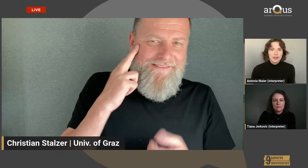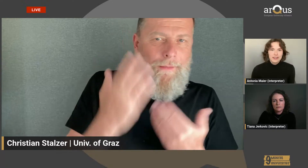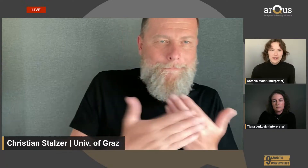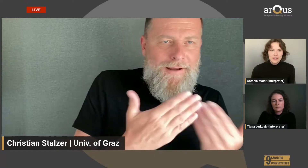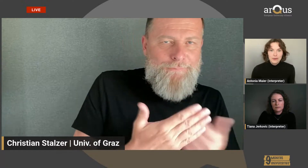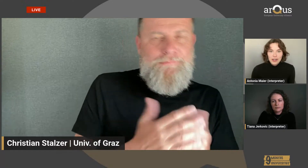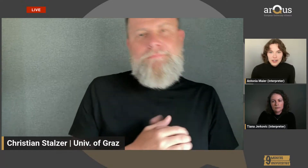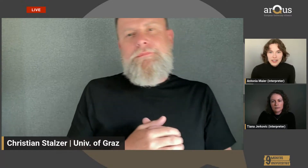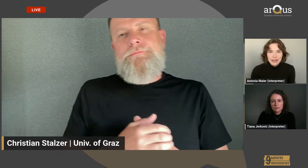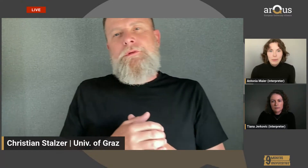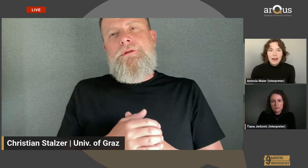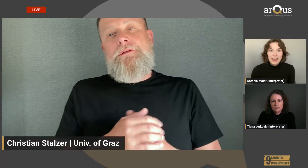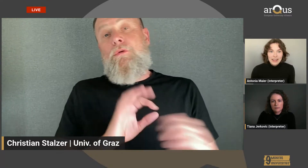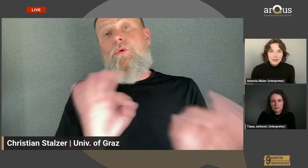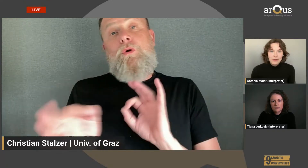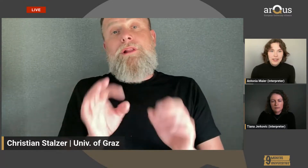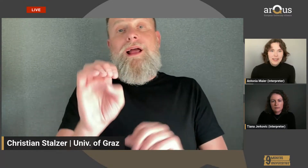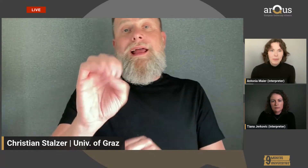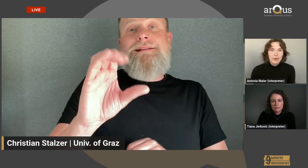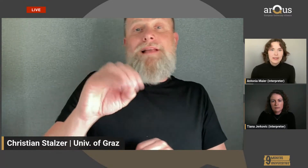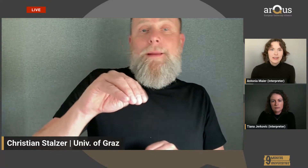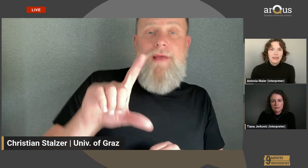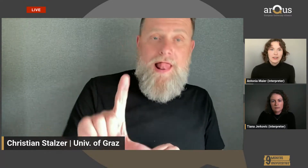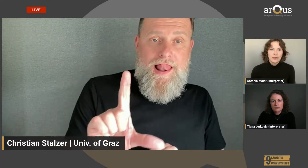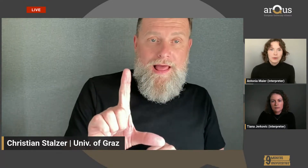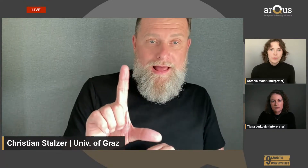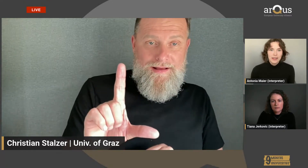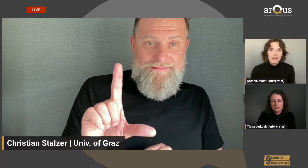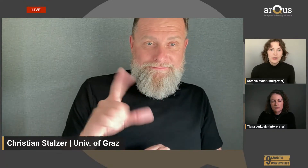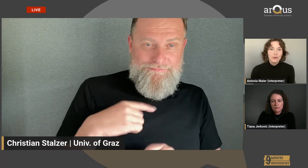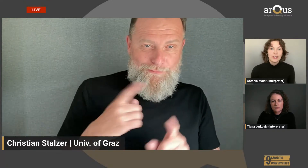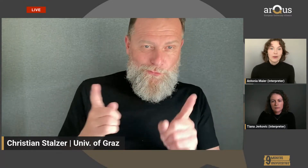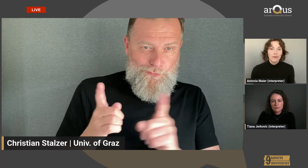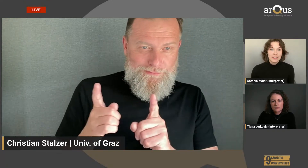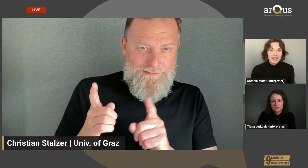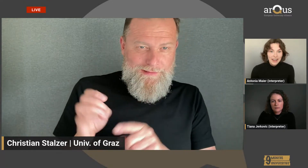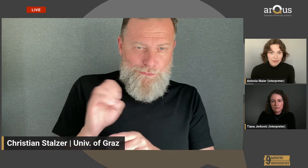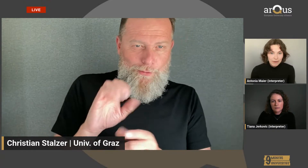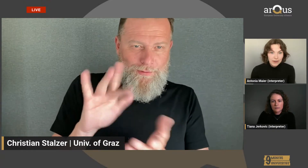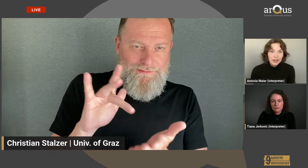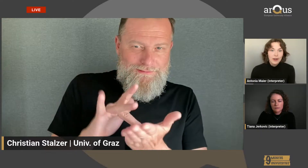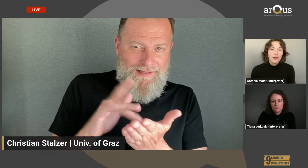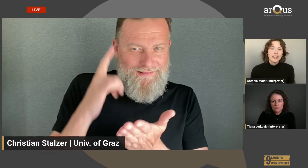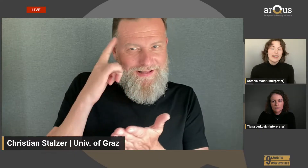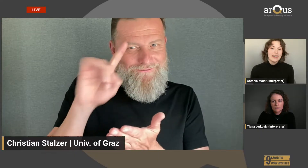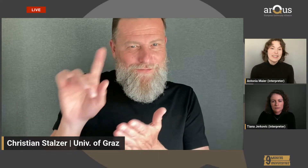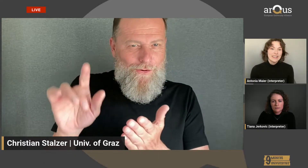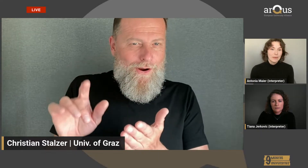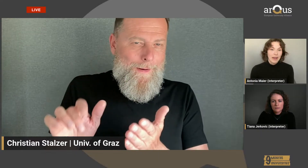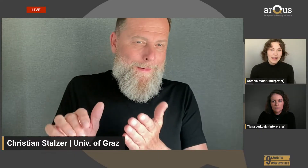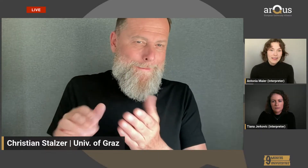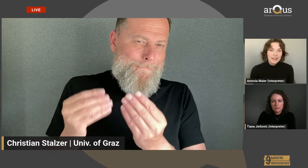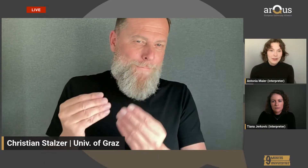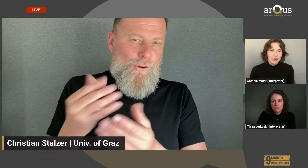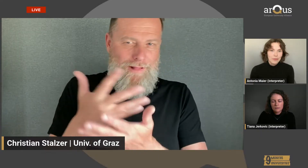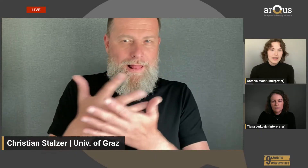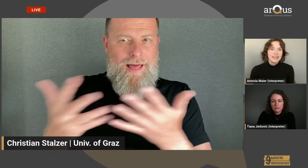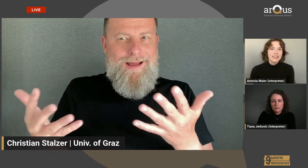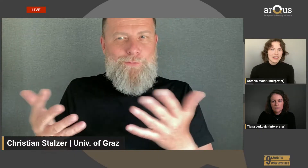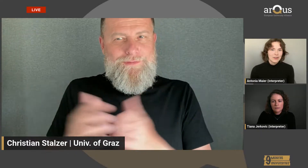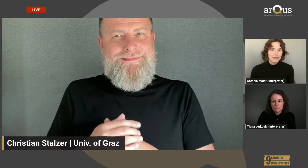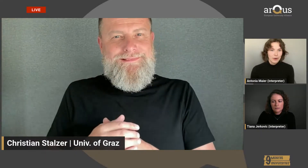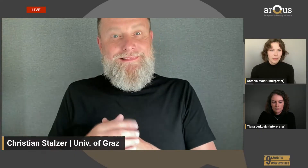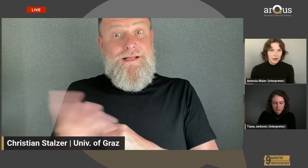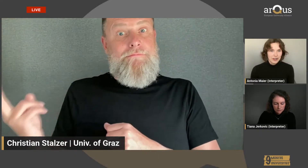of course, structures in place. For example, the European Union of the Deaf, or the ECML, the